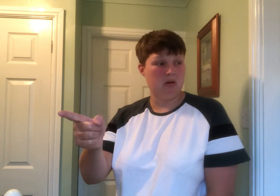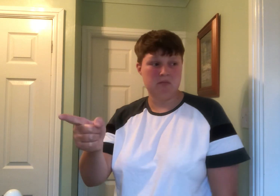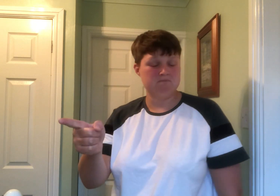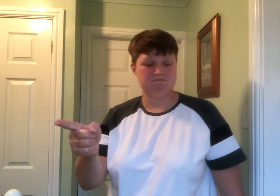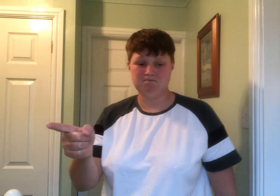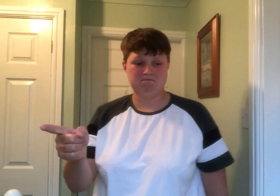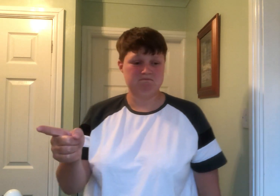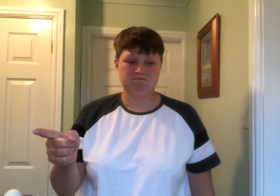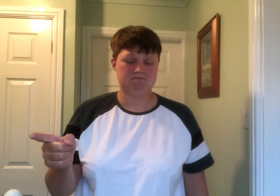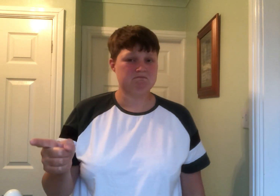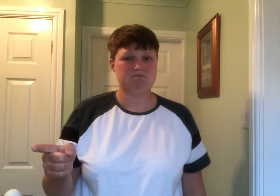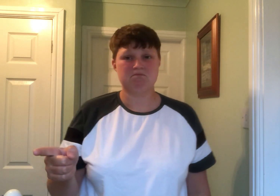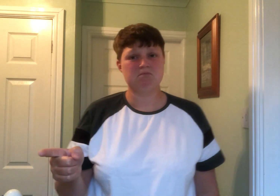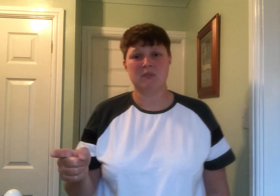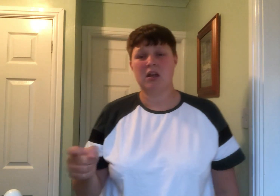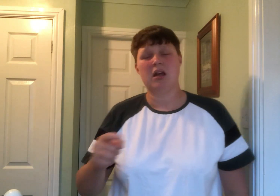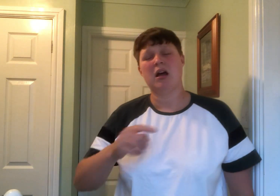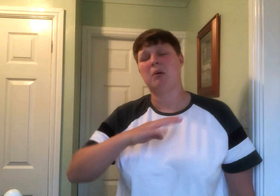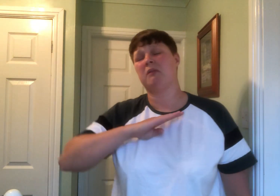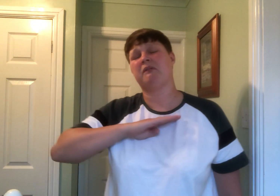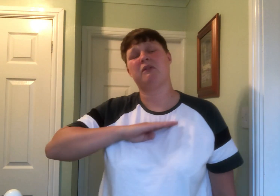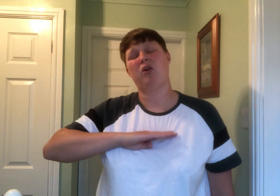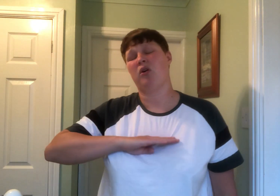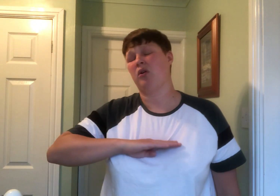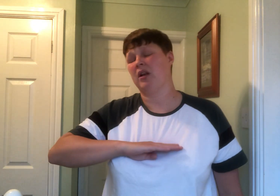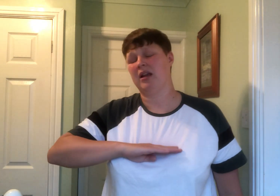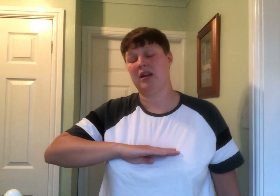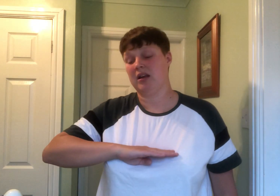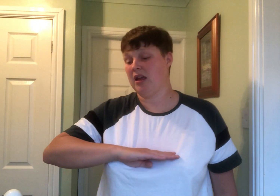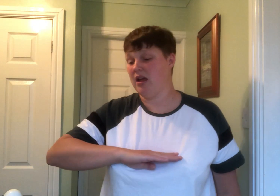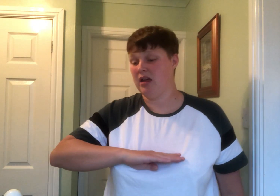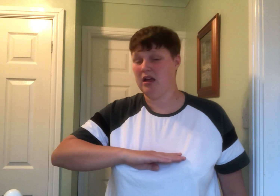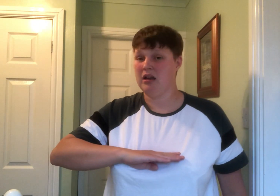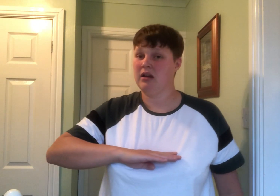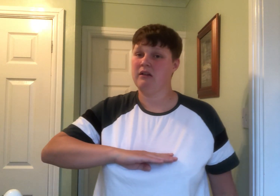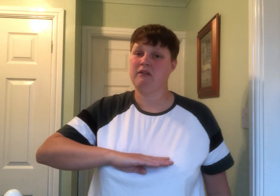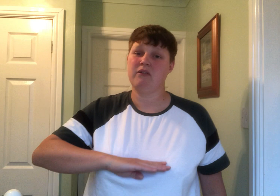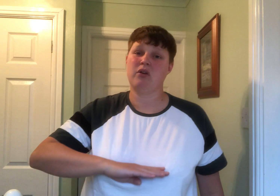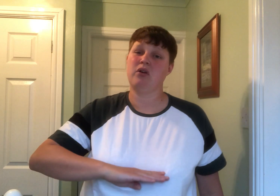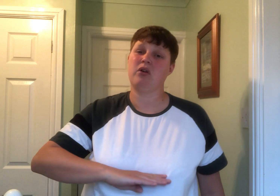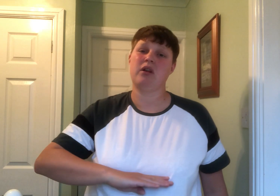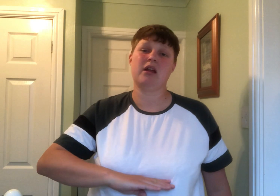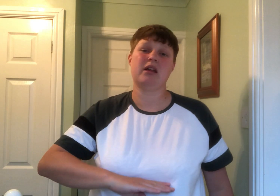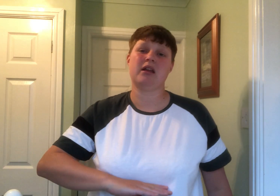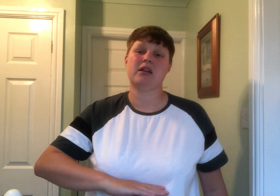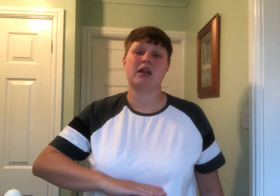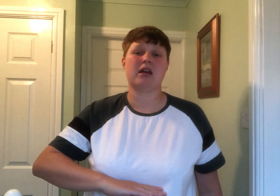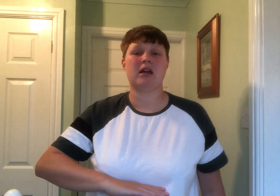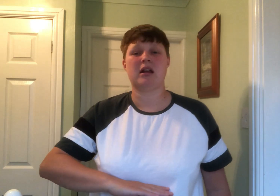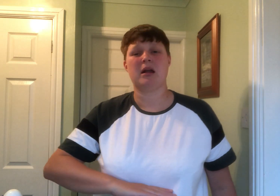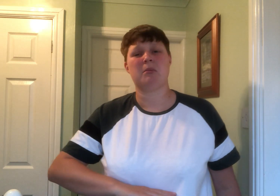talk about? I'm falling I'm I'm falling again I'm